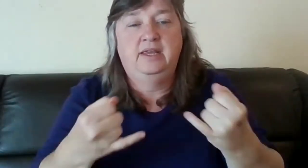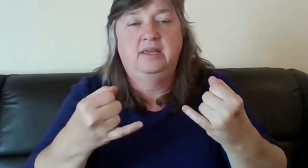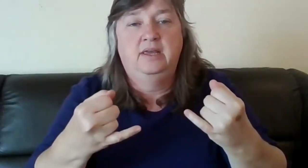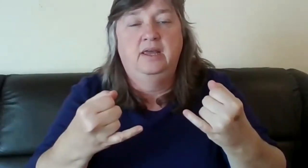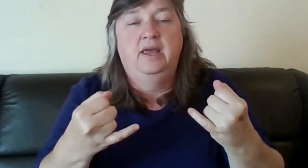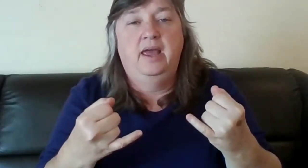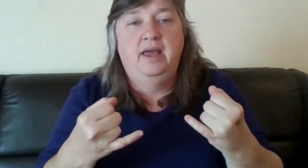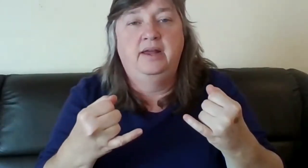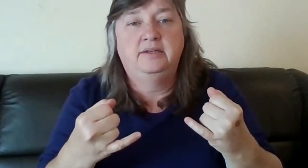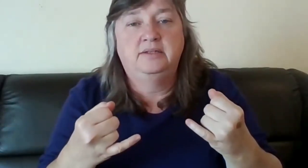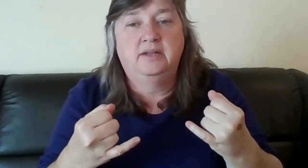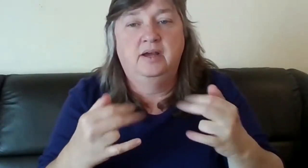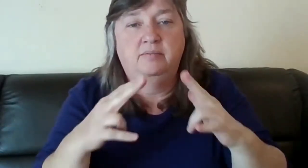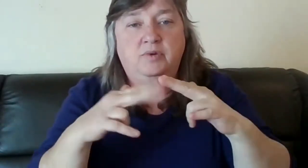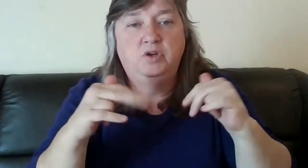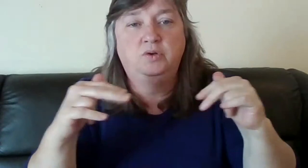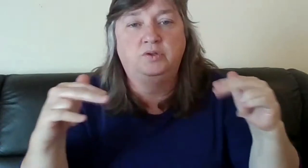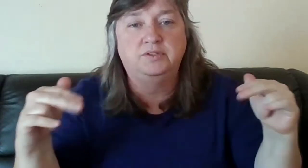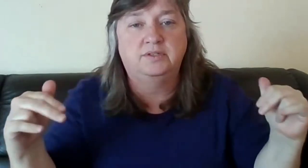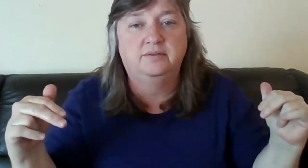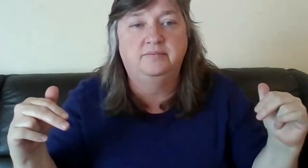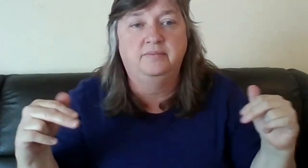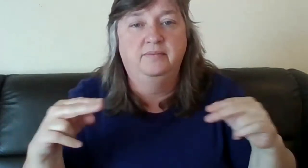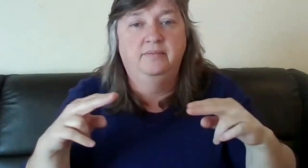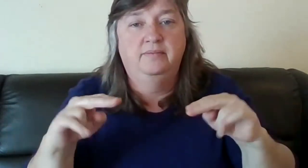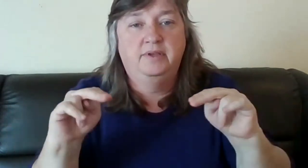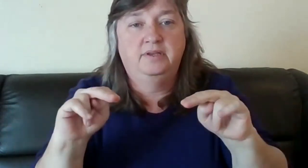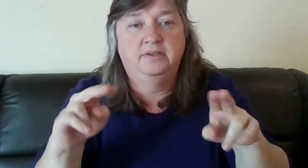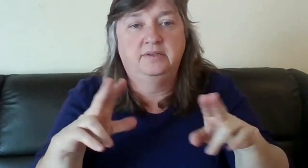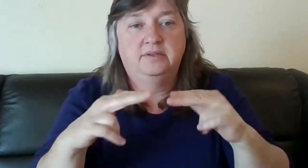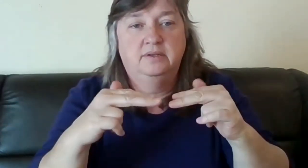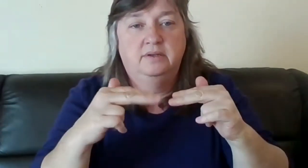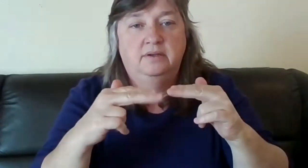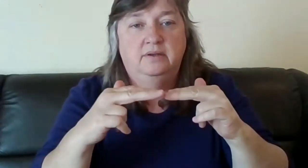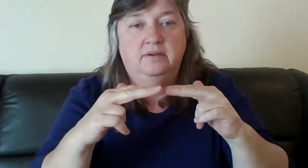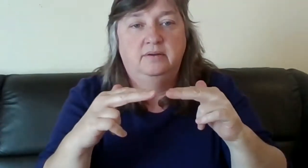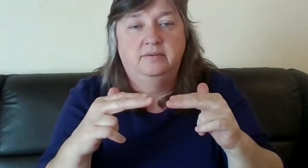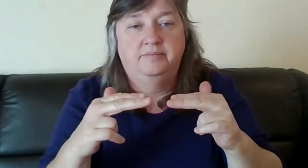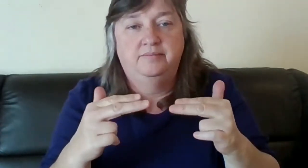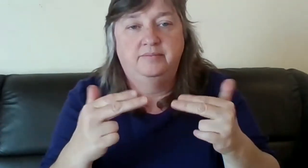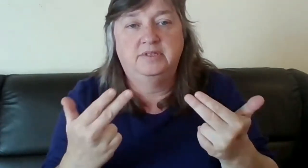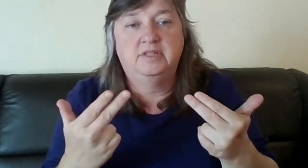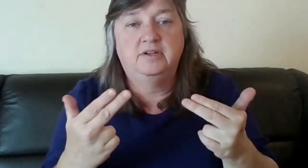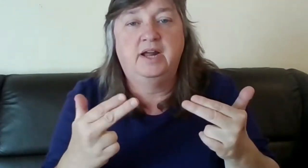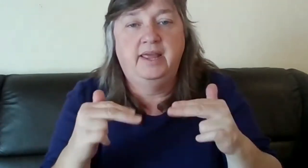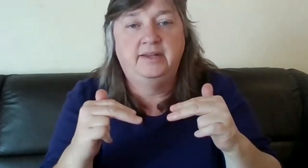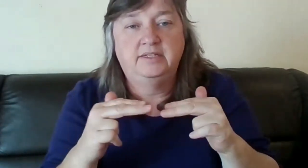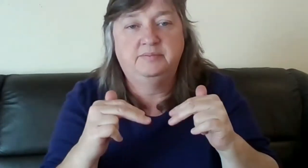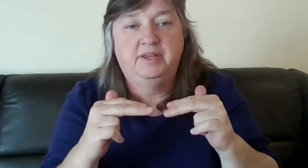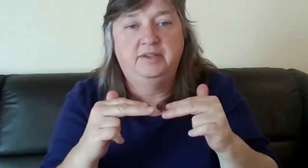spaghetti. And noodles is, they're not ends, but